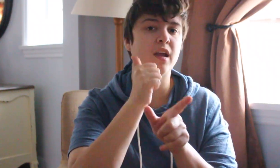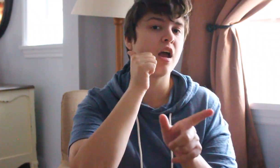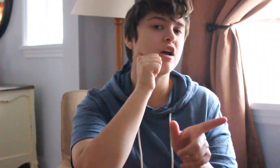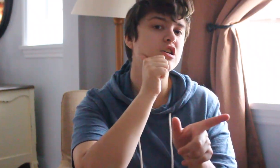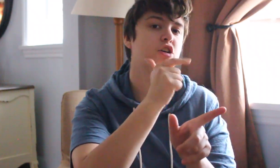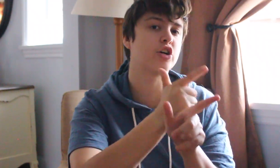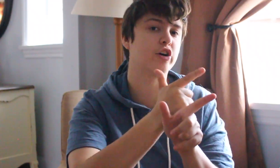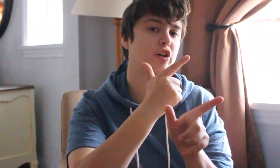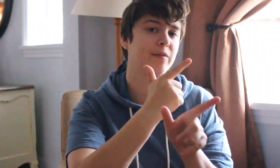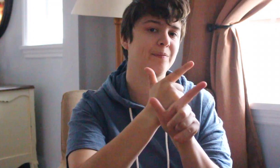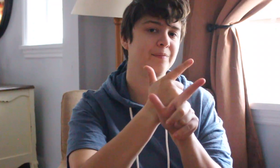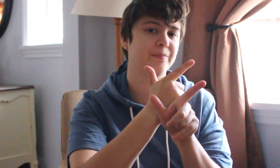Girl.